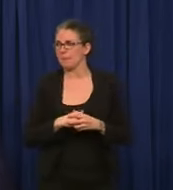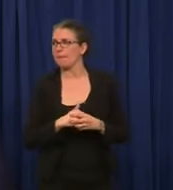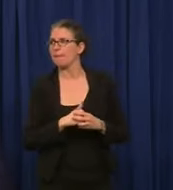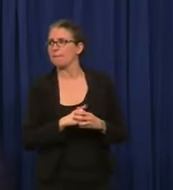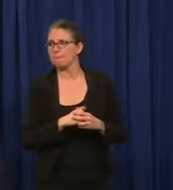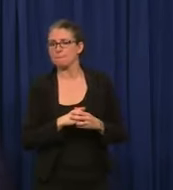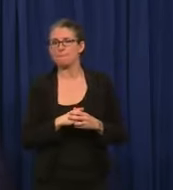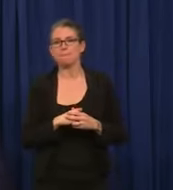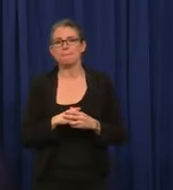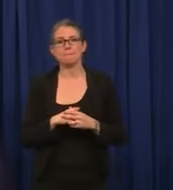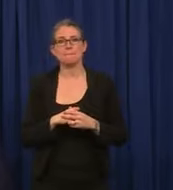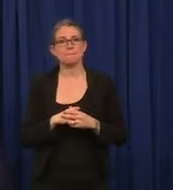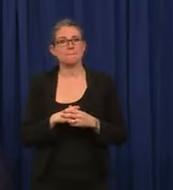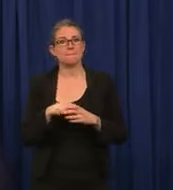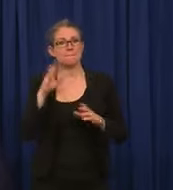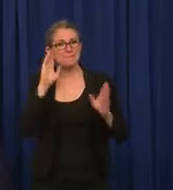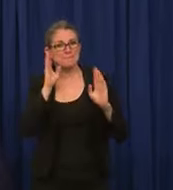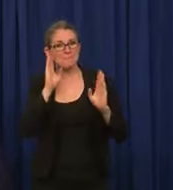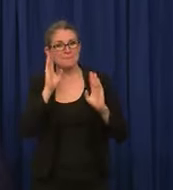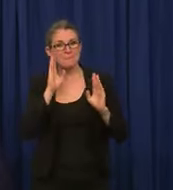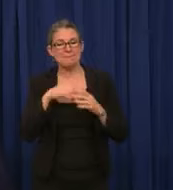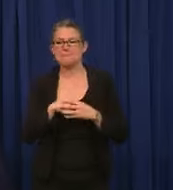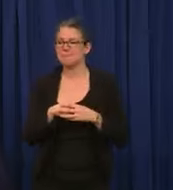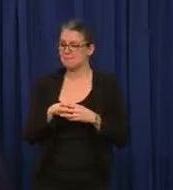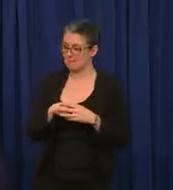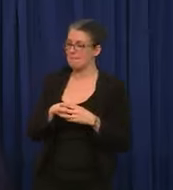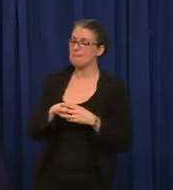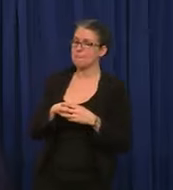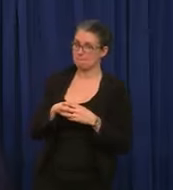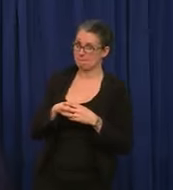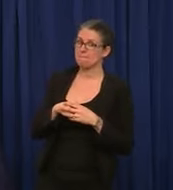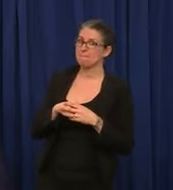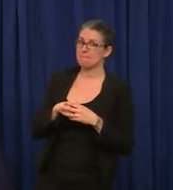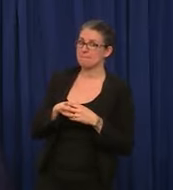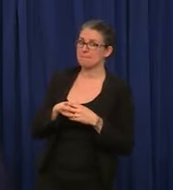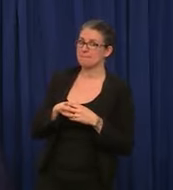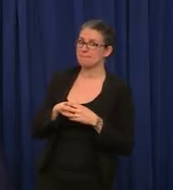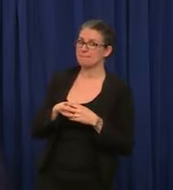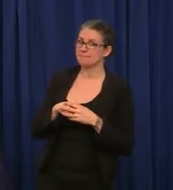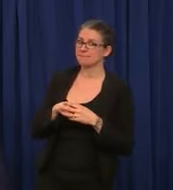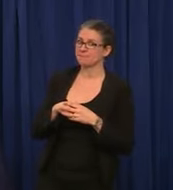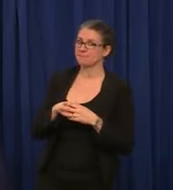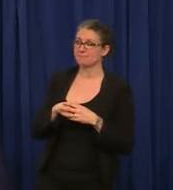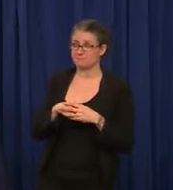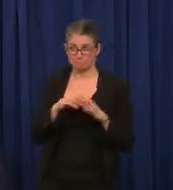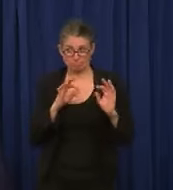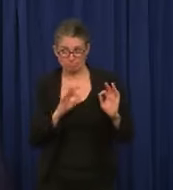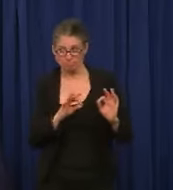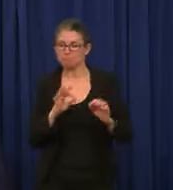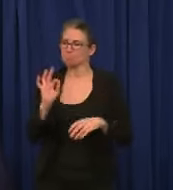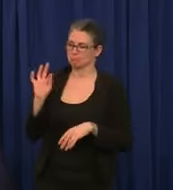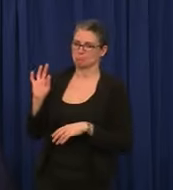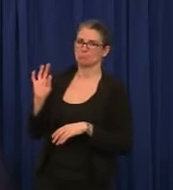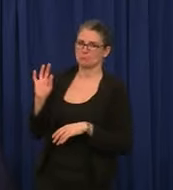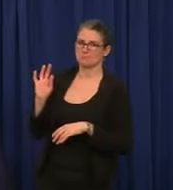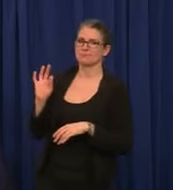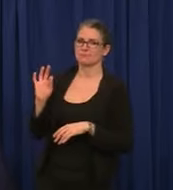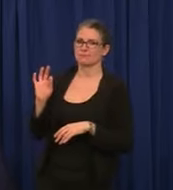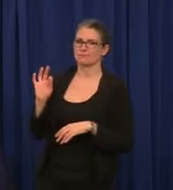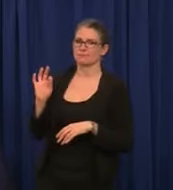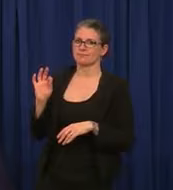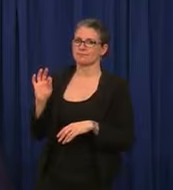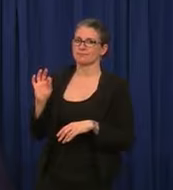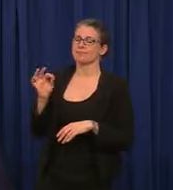Hi, Dr. Shaw, can you hear me? I can. Go ahead, Rachel. Okay. Yeah, my question is about long-term care facilities, and do you have any update